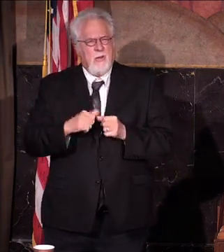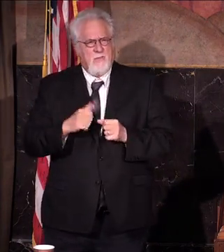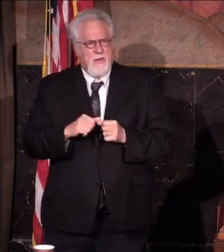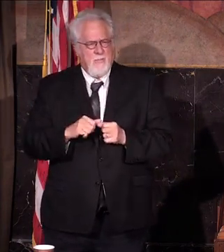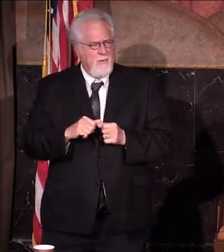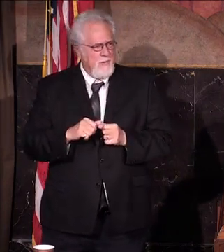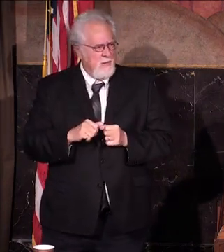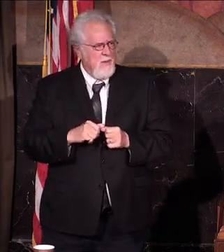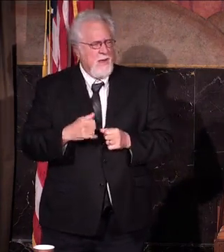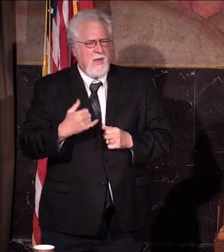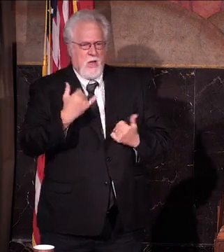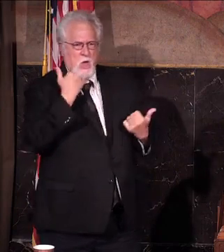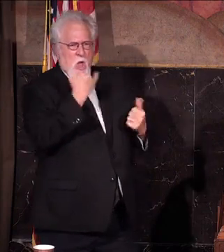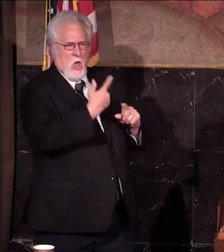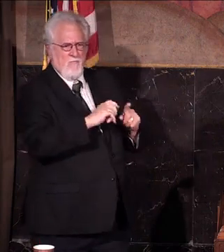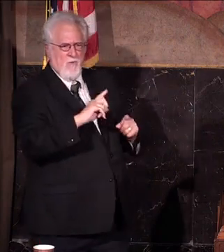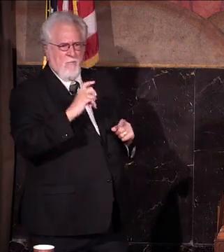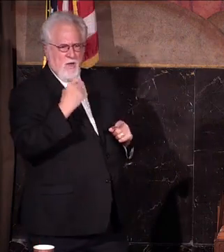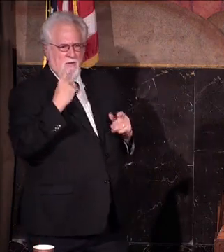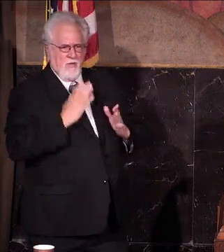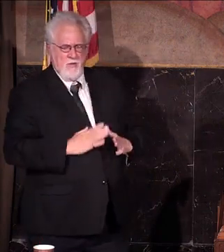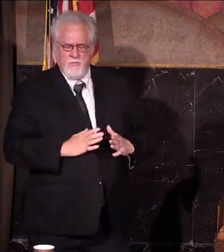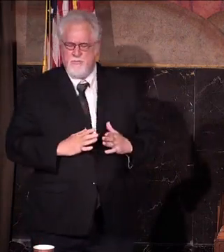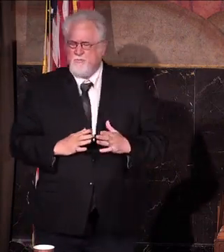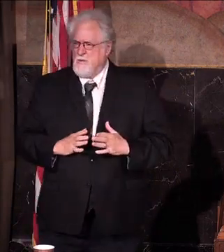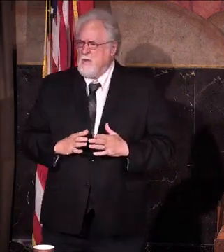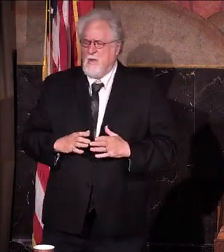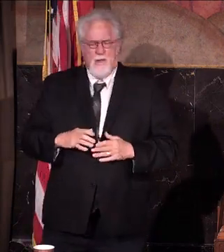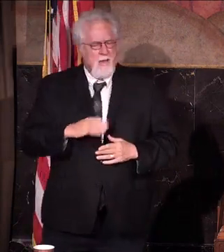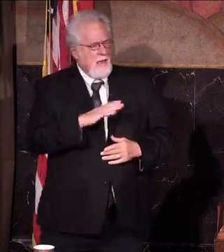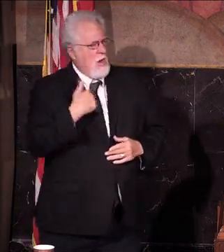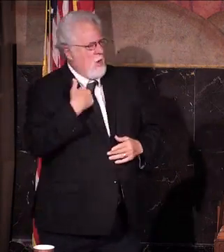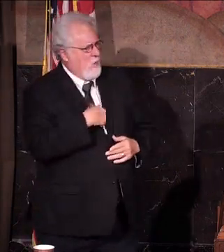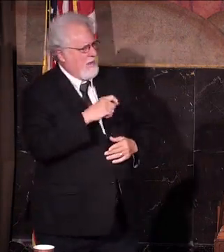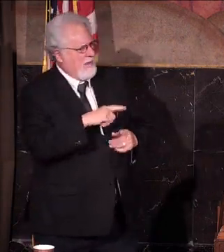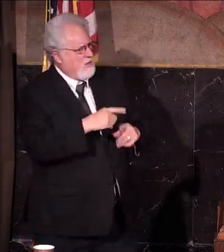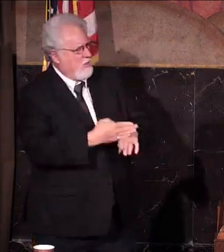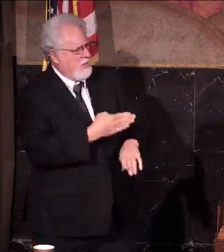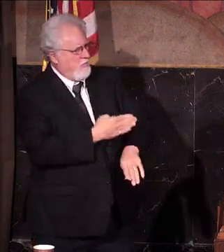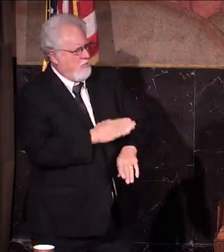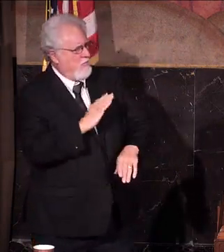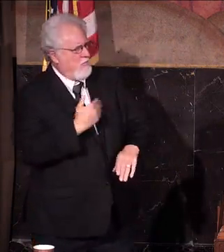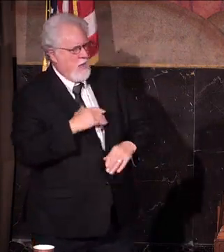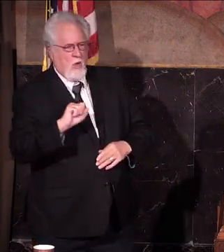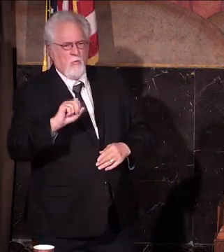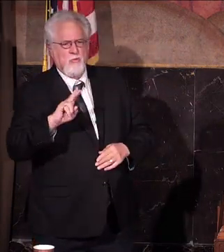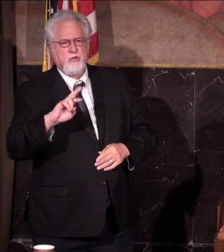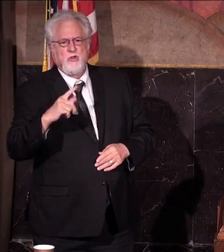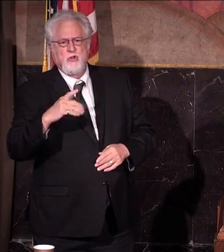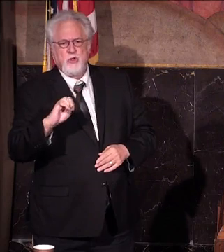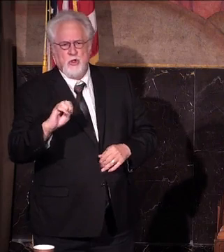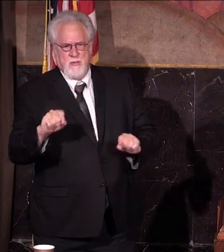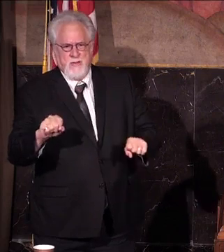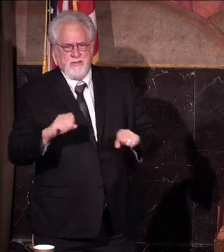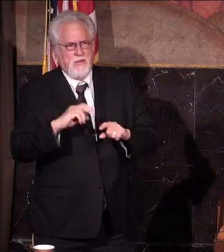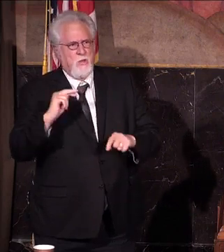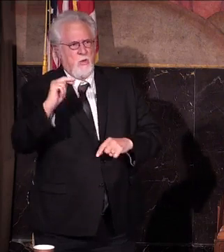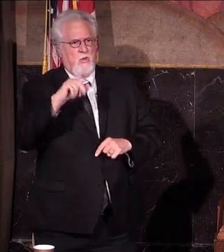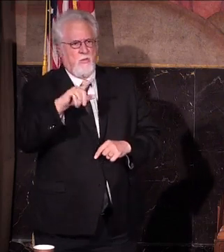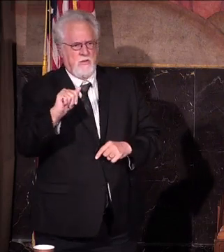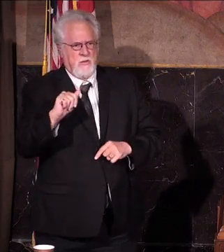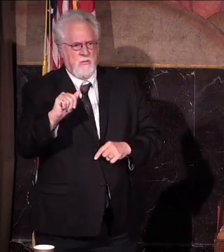a call from the Governor several months ago saying, you know, golly, we need to improve our potential surge capacity in North